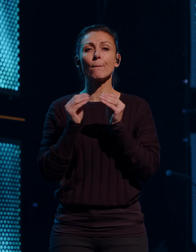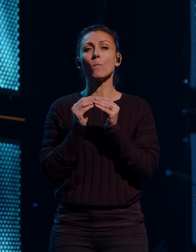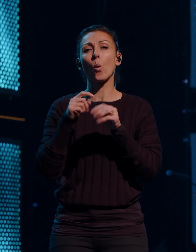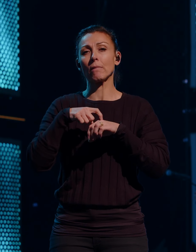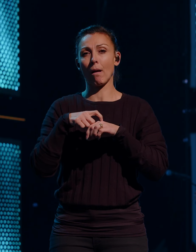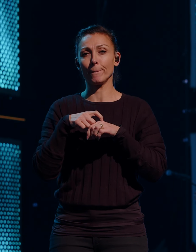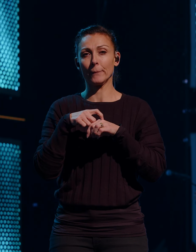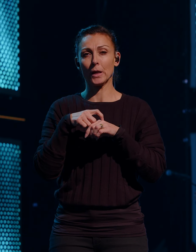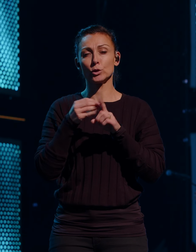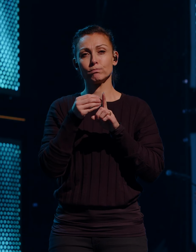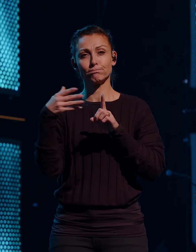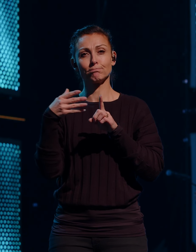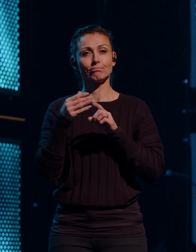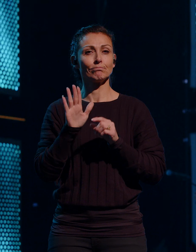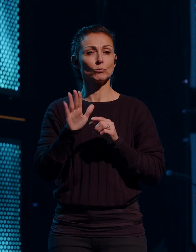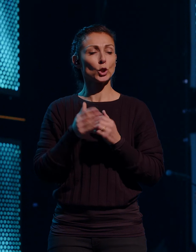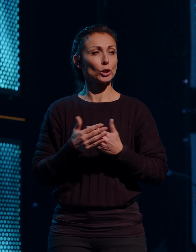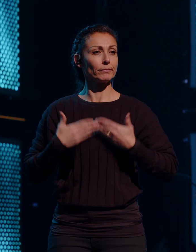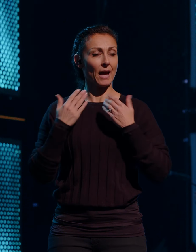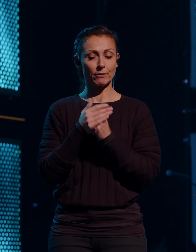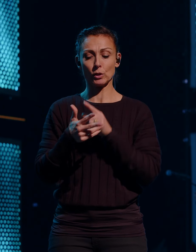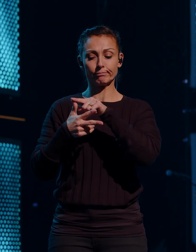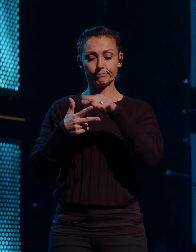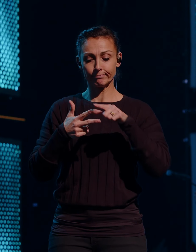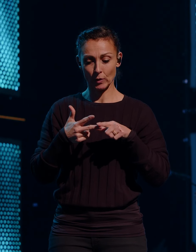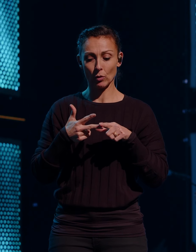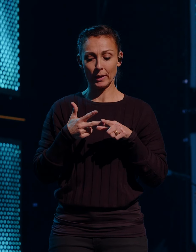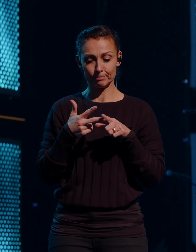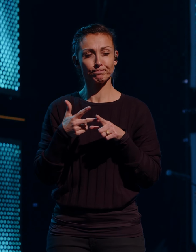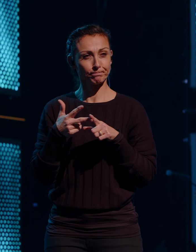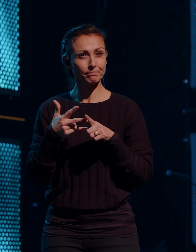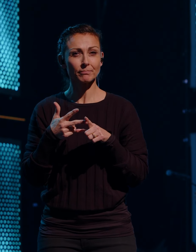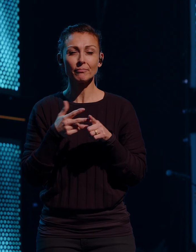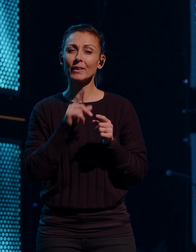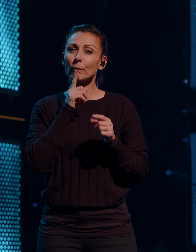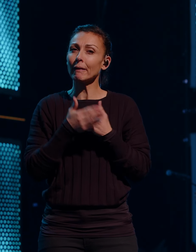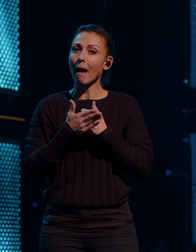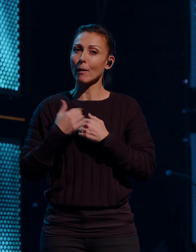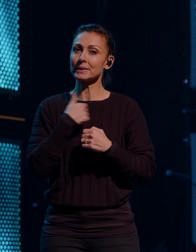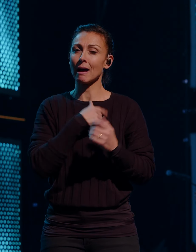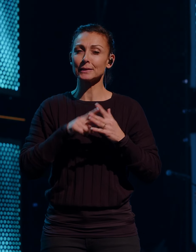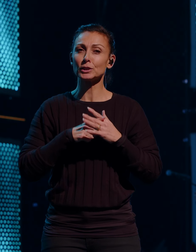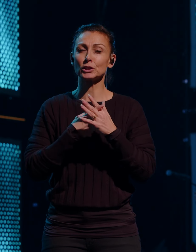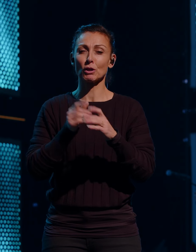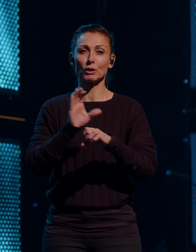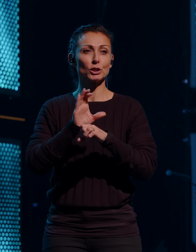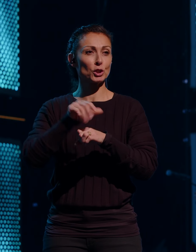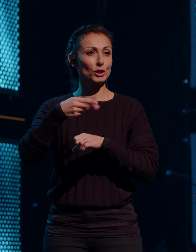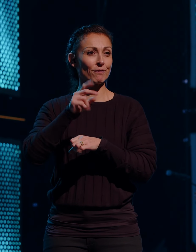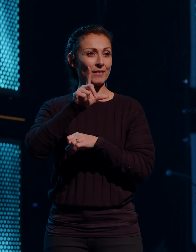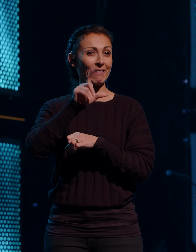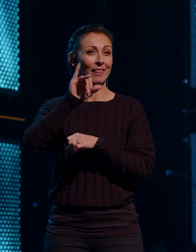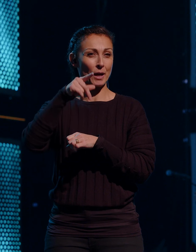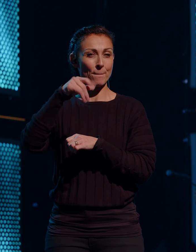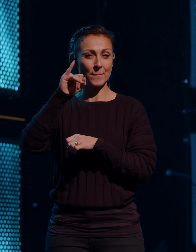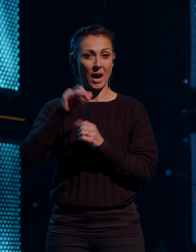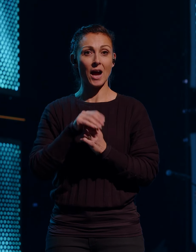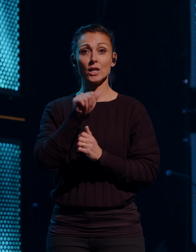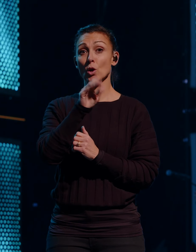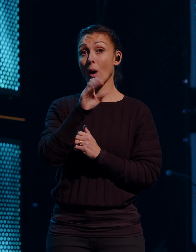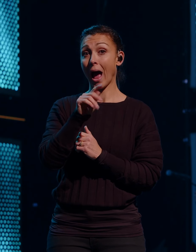well as we look at these three converts that really helped start the Church of Philippi. Acts 16, 13